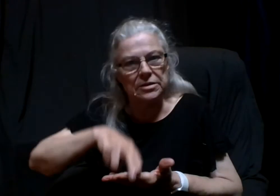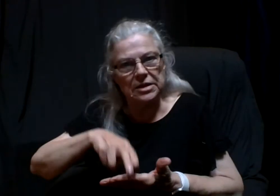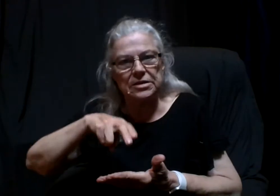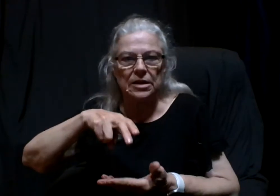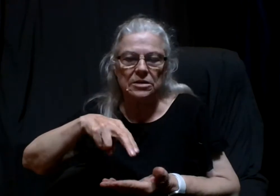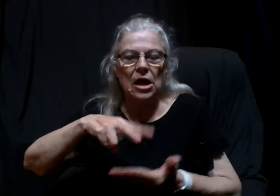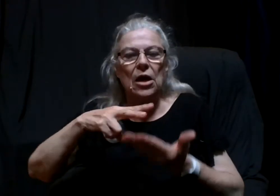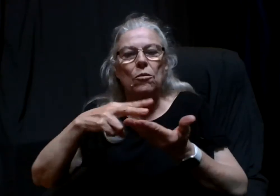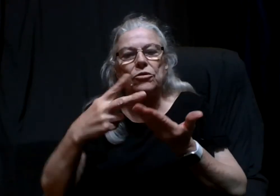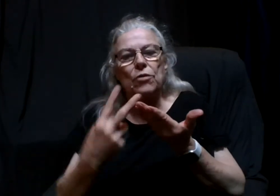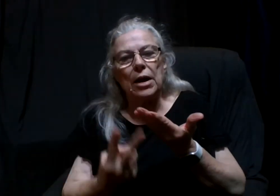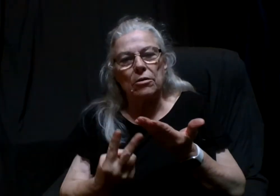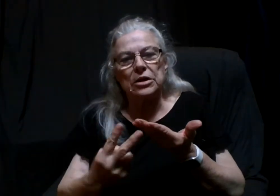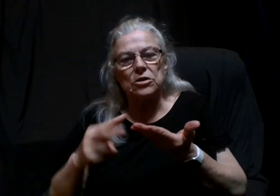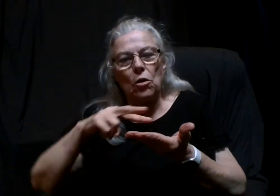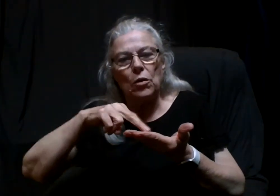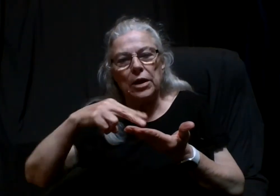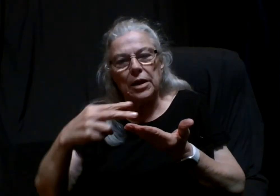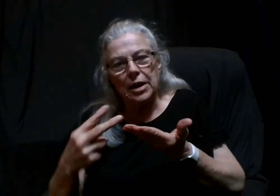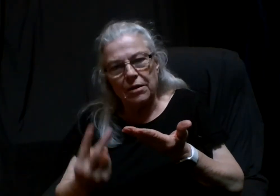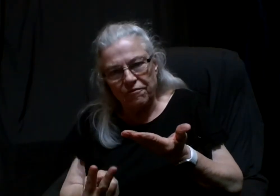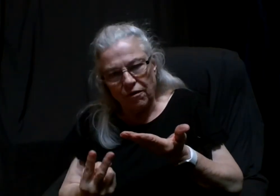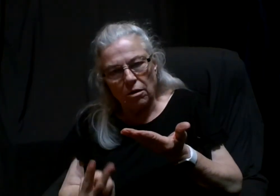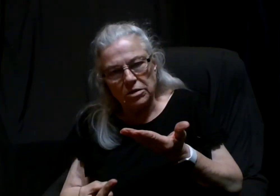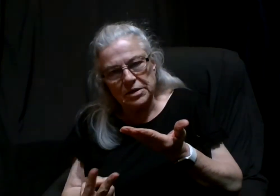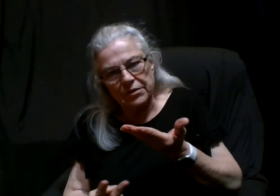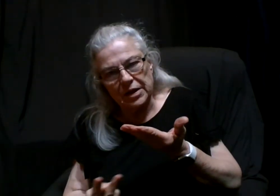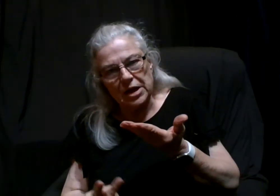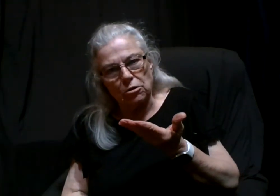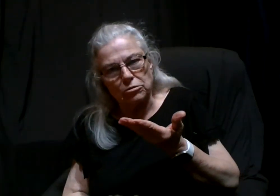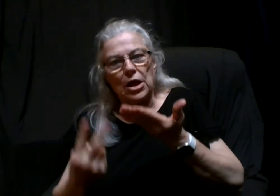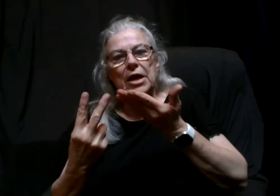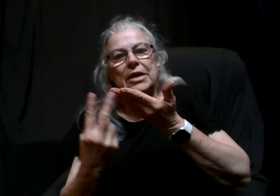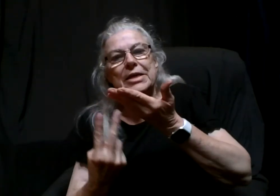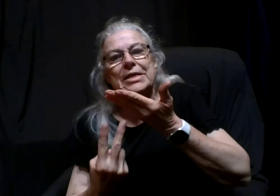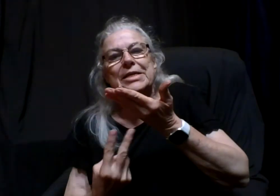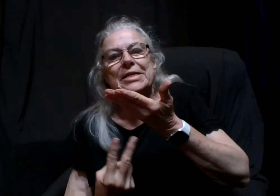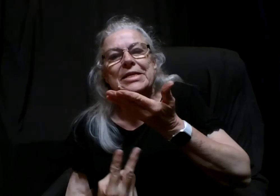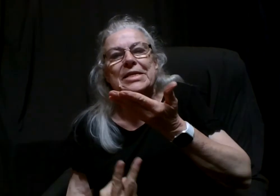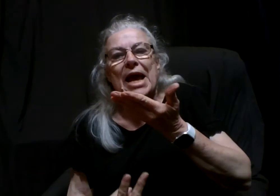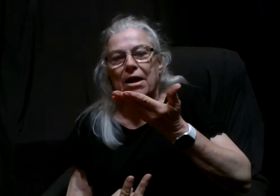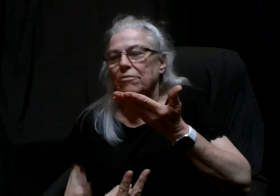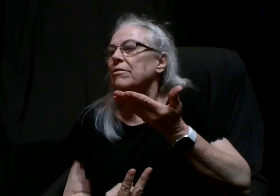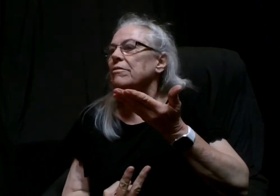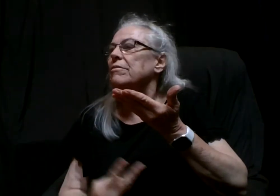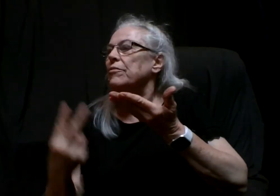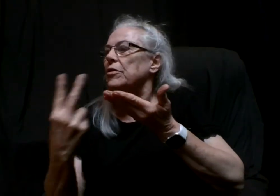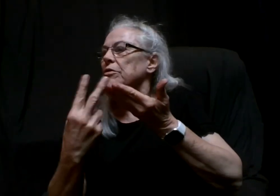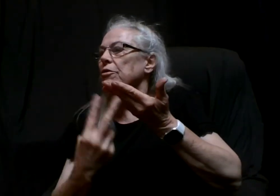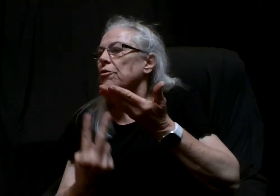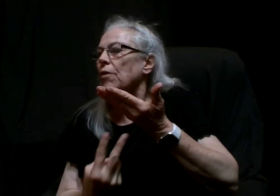he sits. Well, drowned is when he falls and then he goes down,